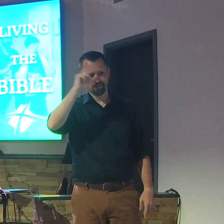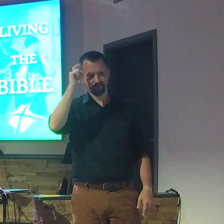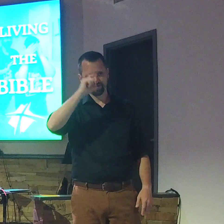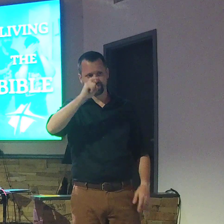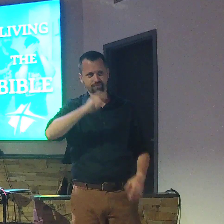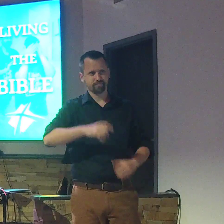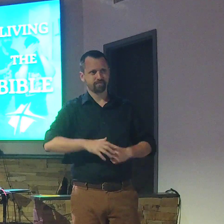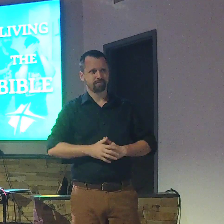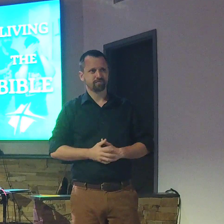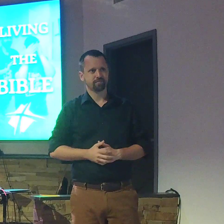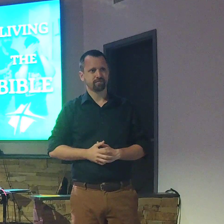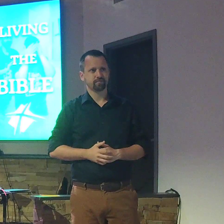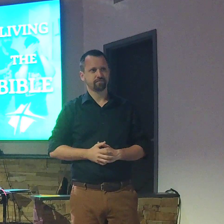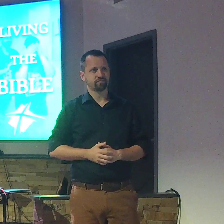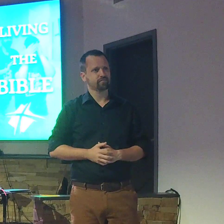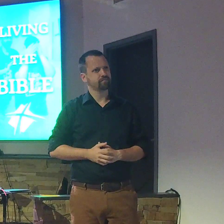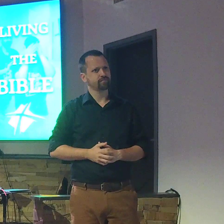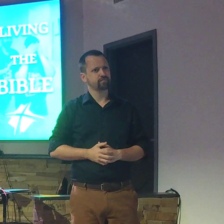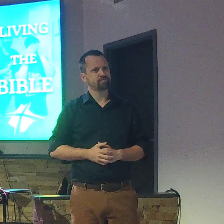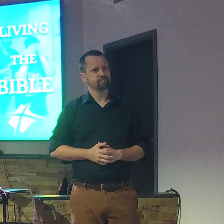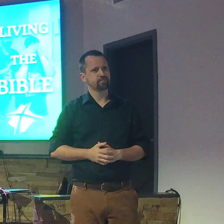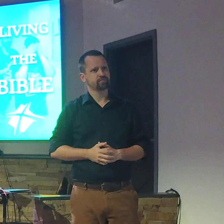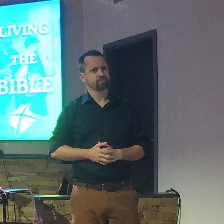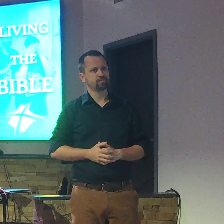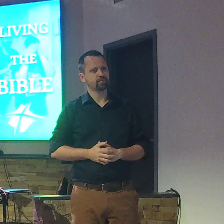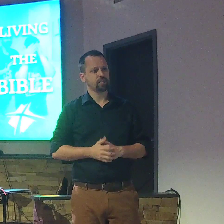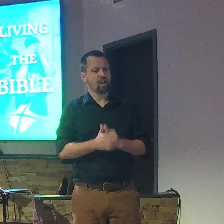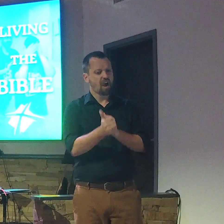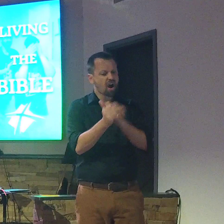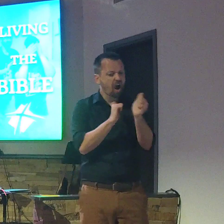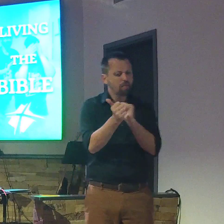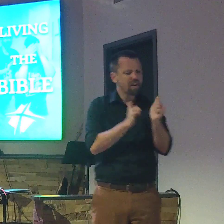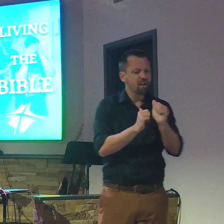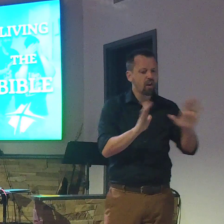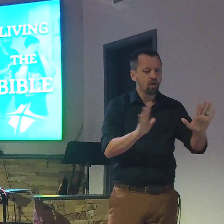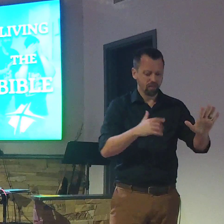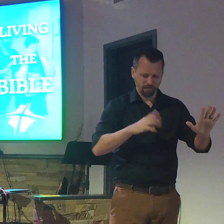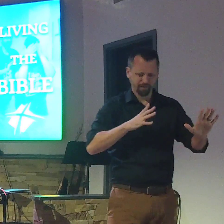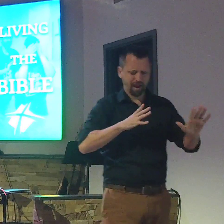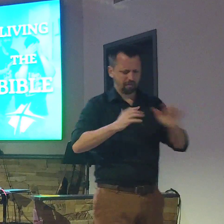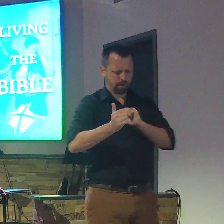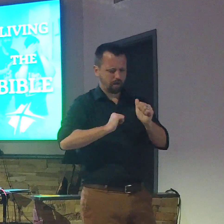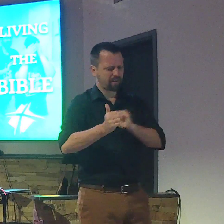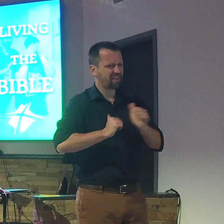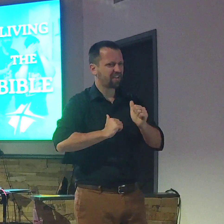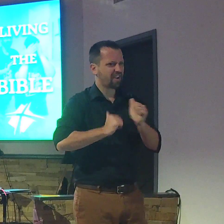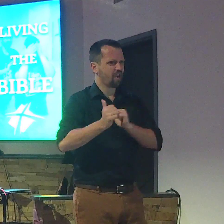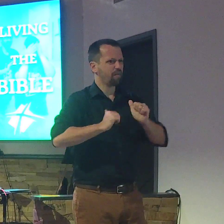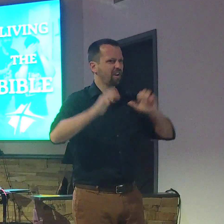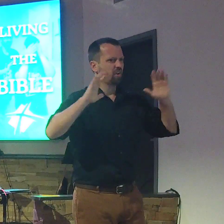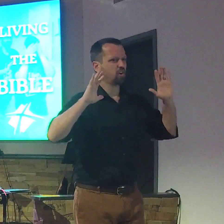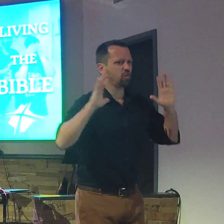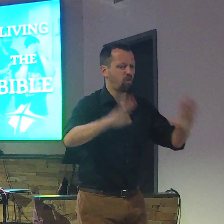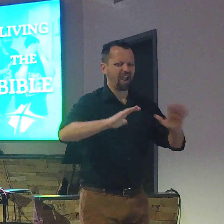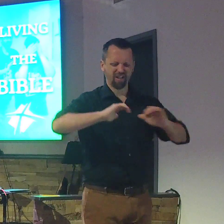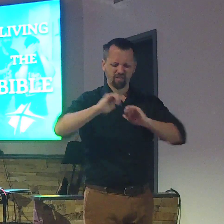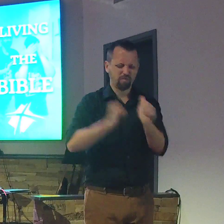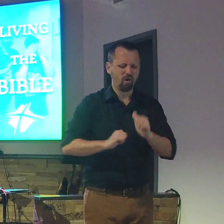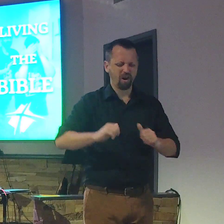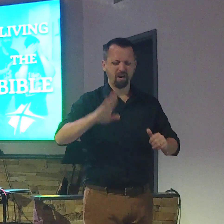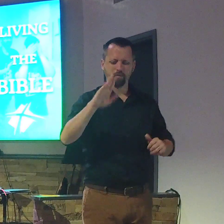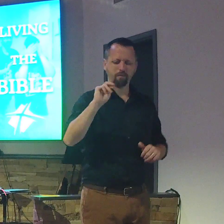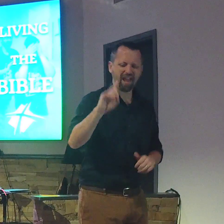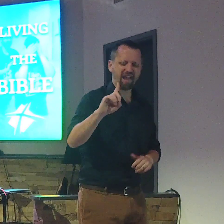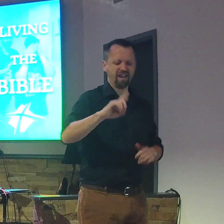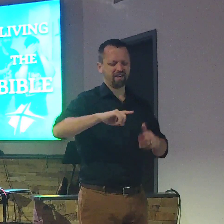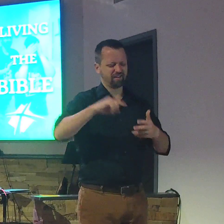are not wise. You know, it's not a competition, and I'm not against competition. Competition's great in sports and band and